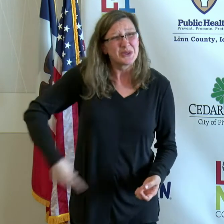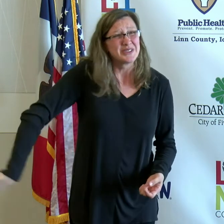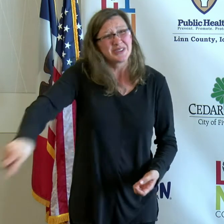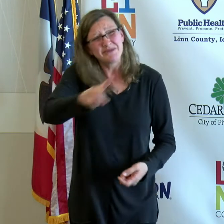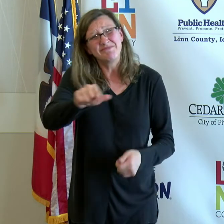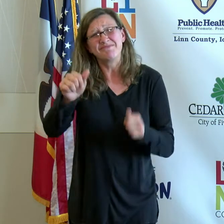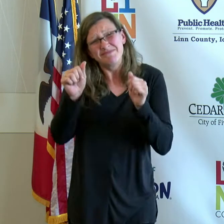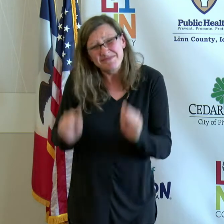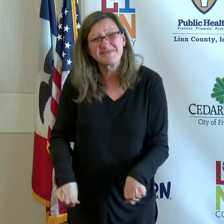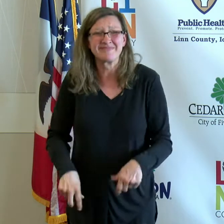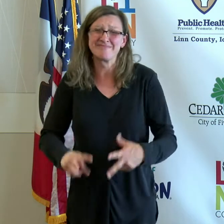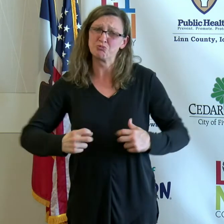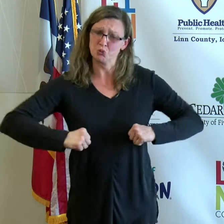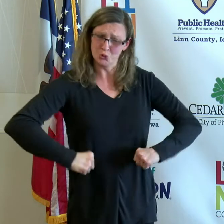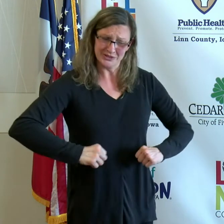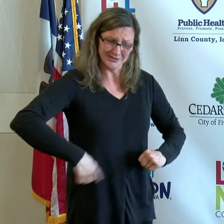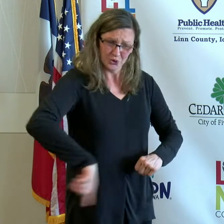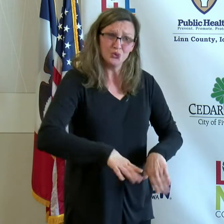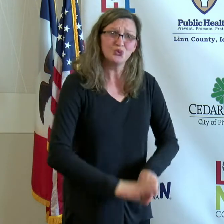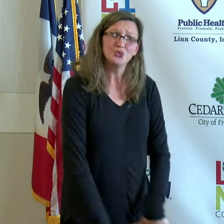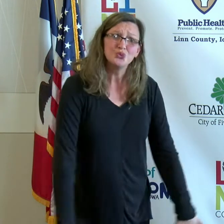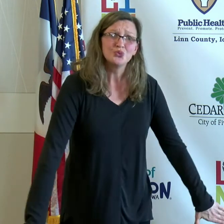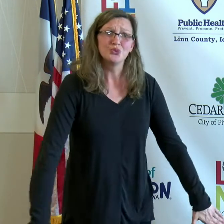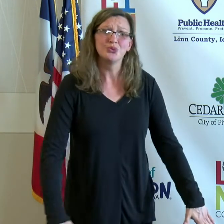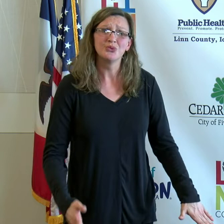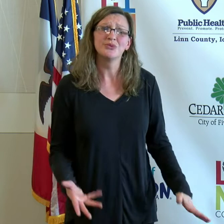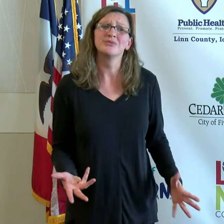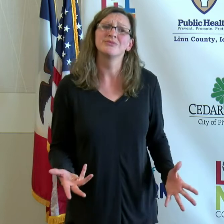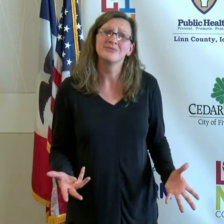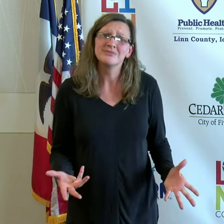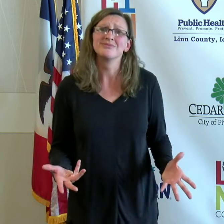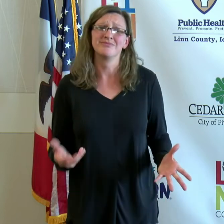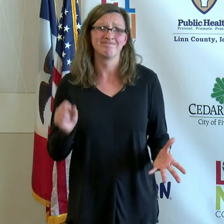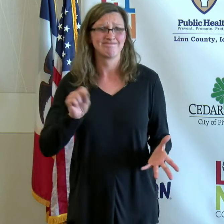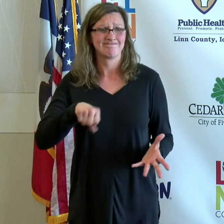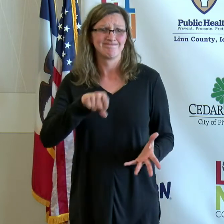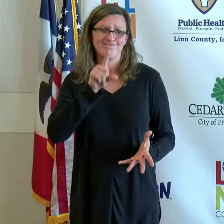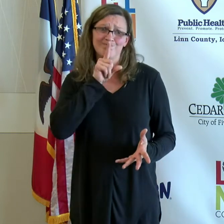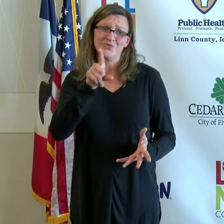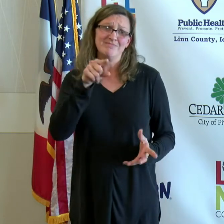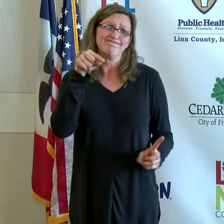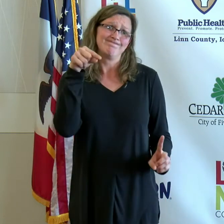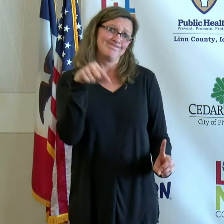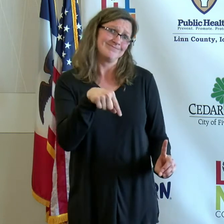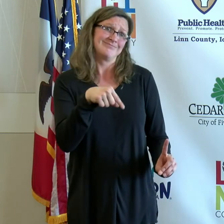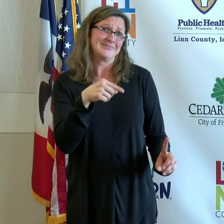These providers are particularly essential during this response.